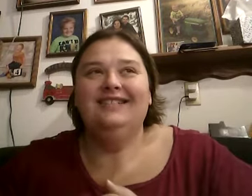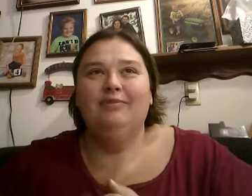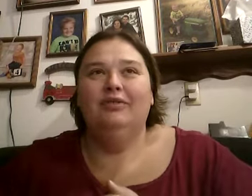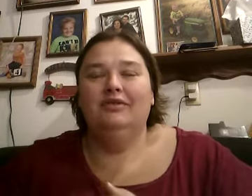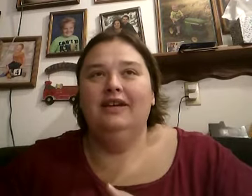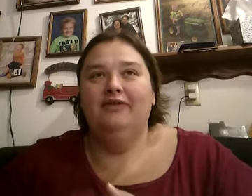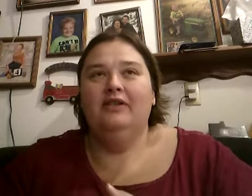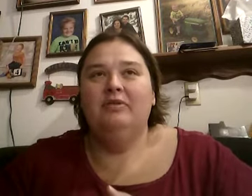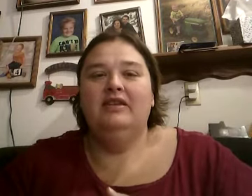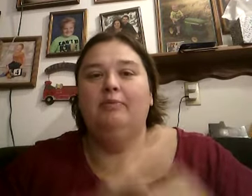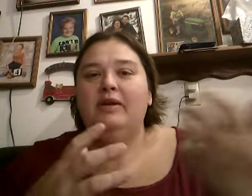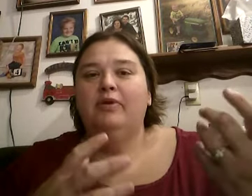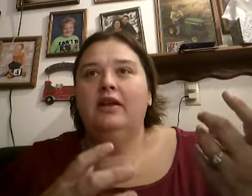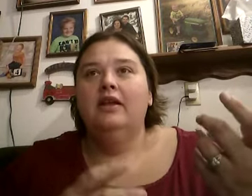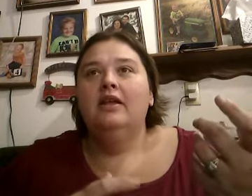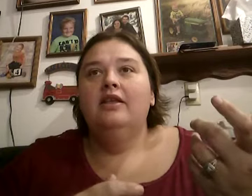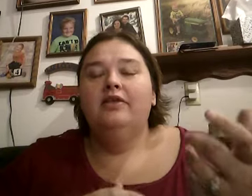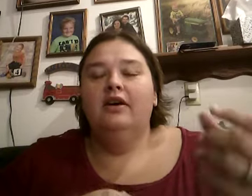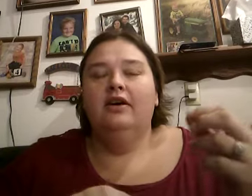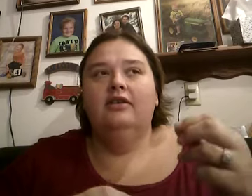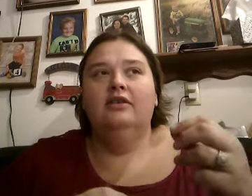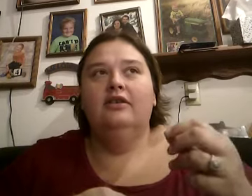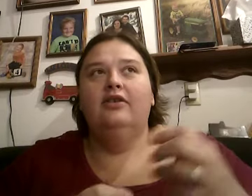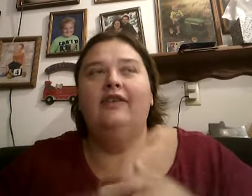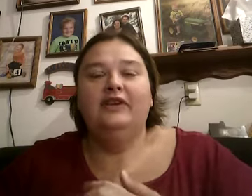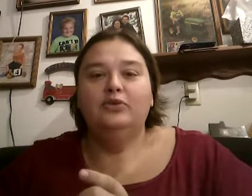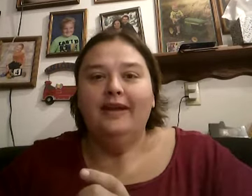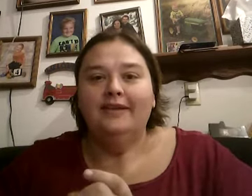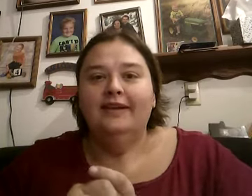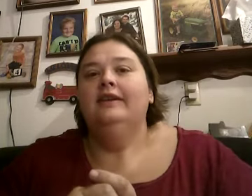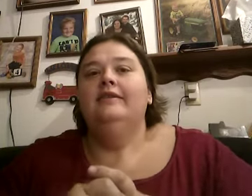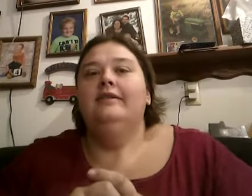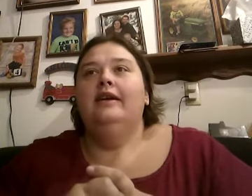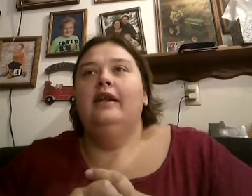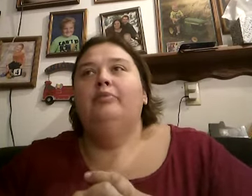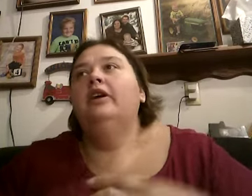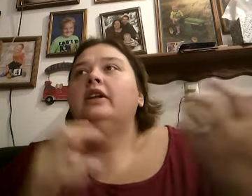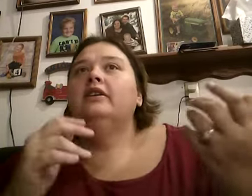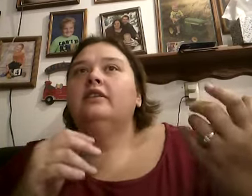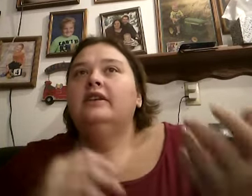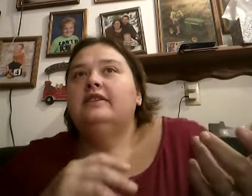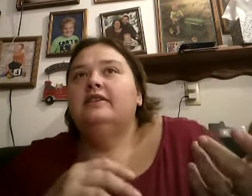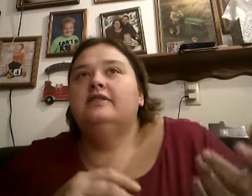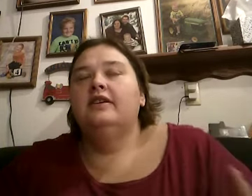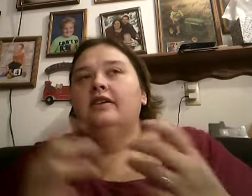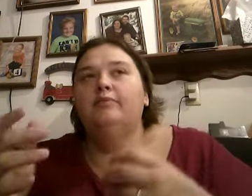example, like, for us P, like, P put the crafting twit, and I put, this is